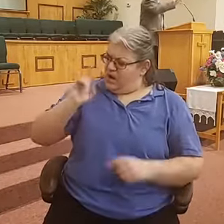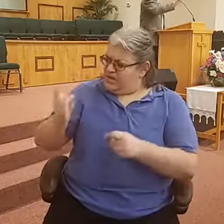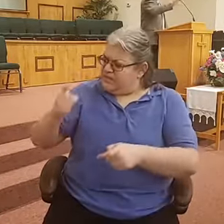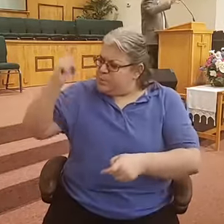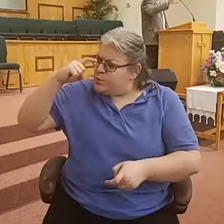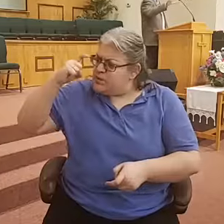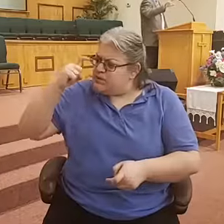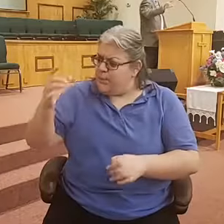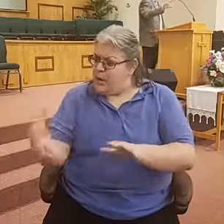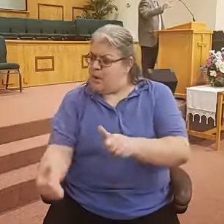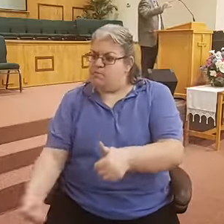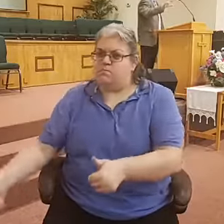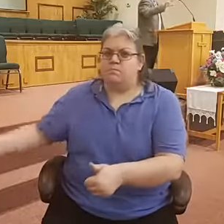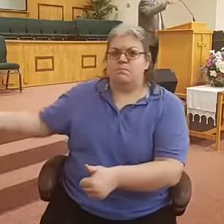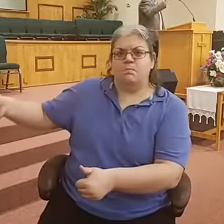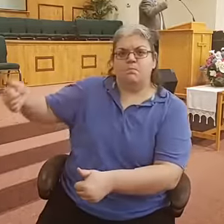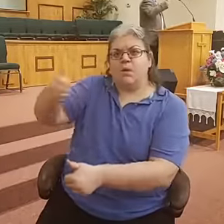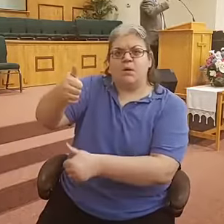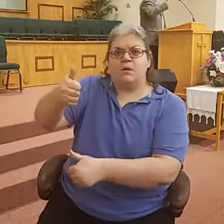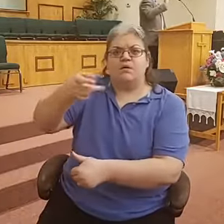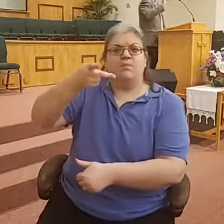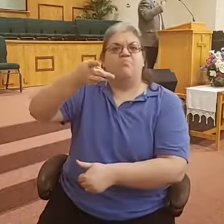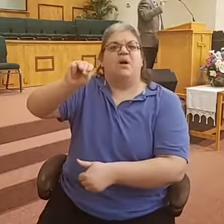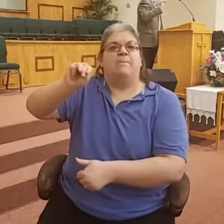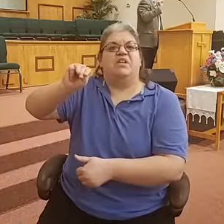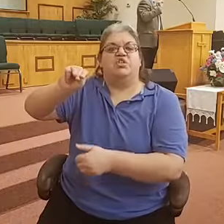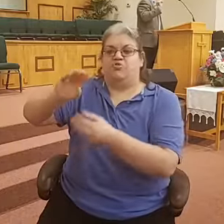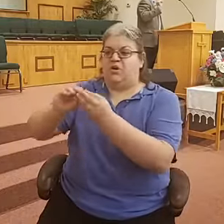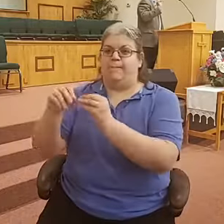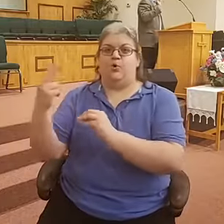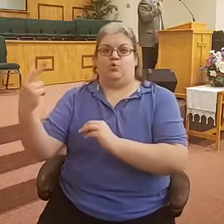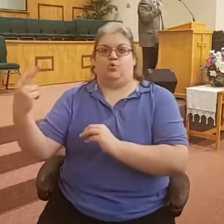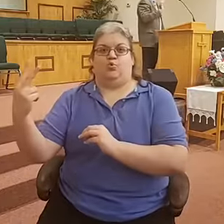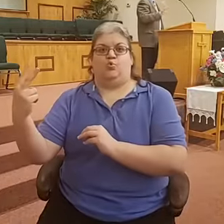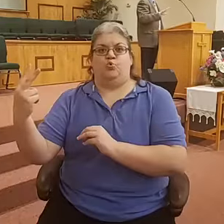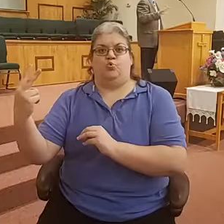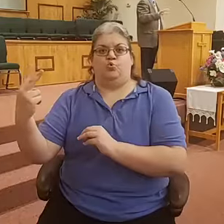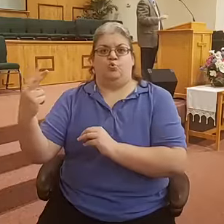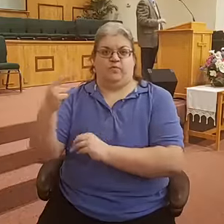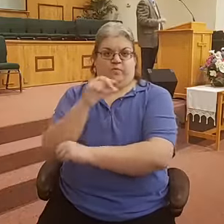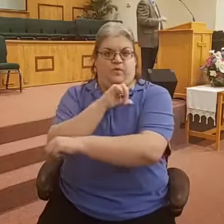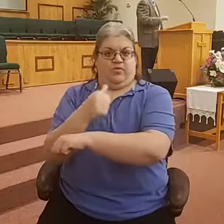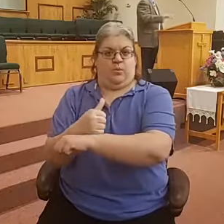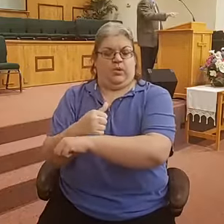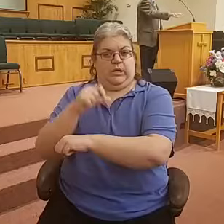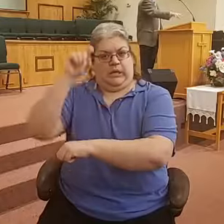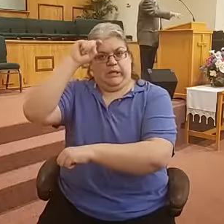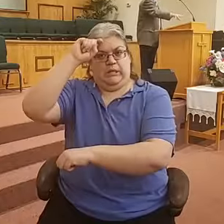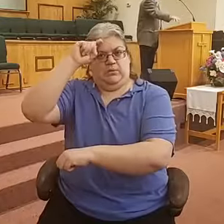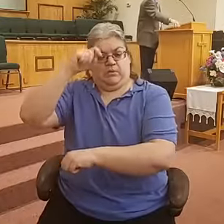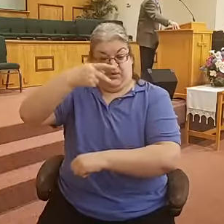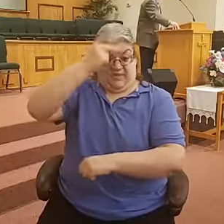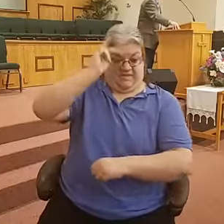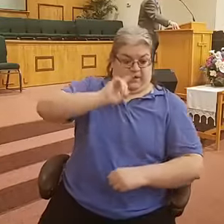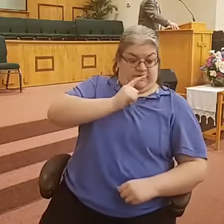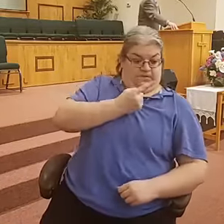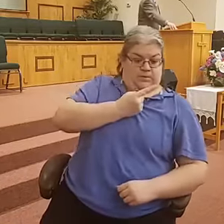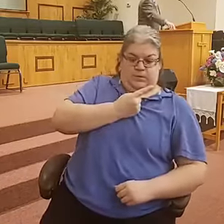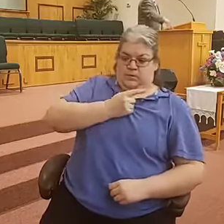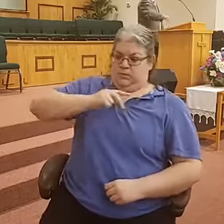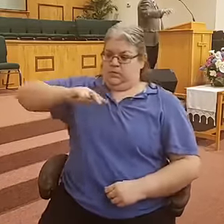prime minister. He's number two as far as authority goes in Egypt. From